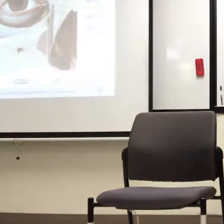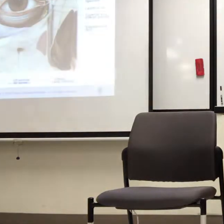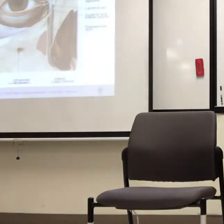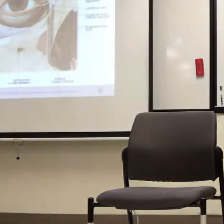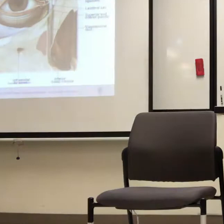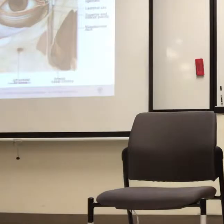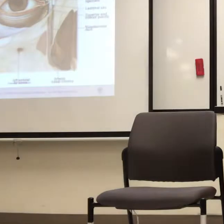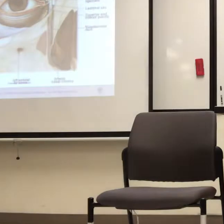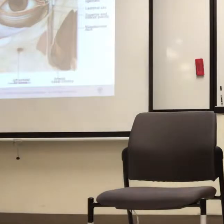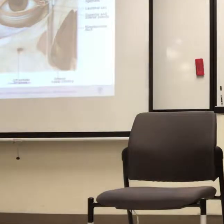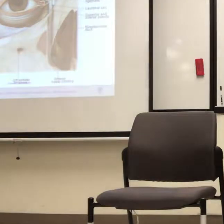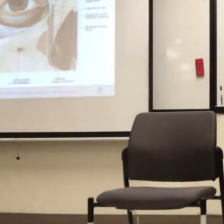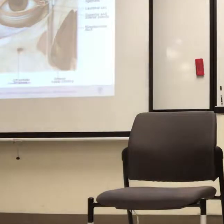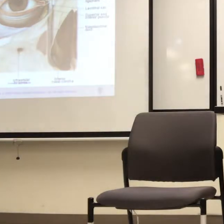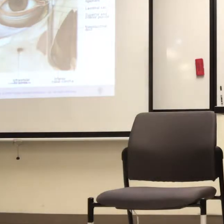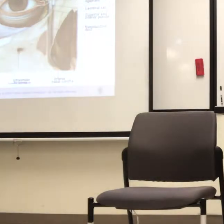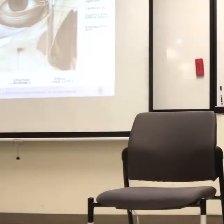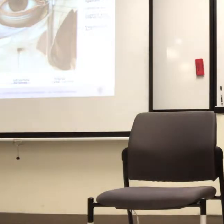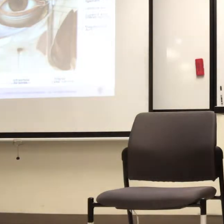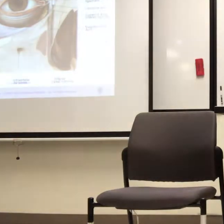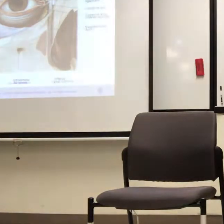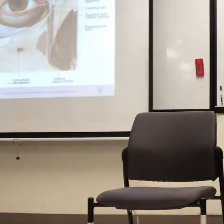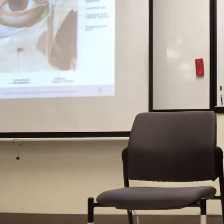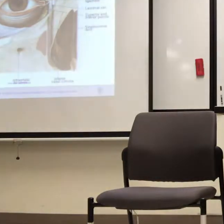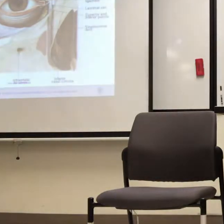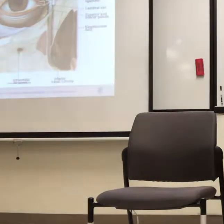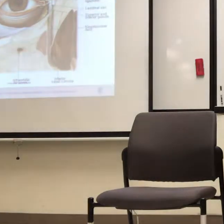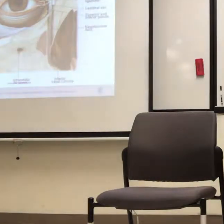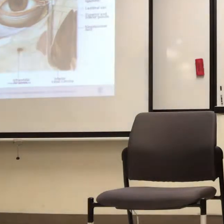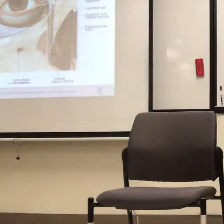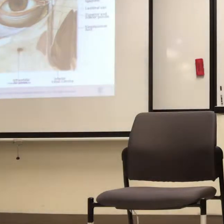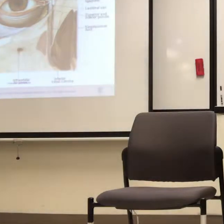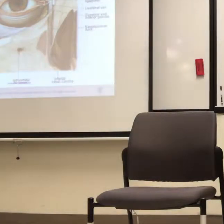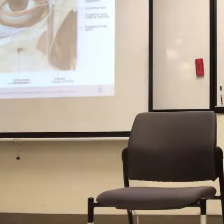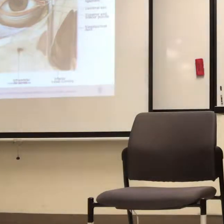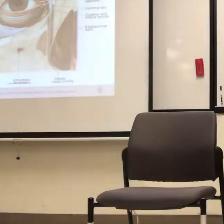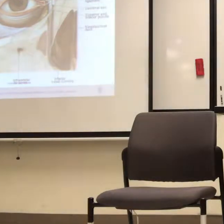into this dilated sac called the lacrimal sac.